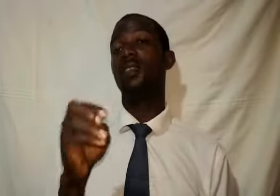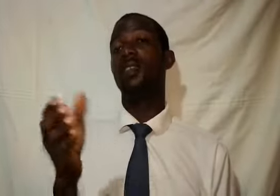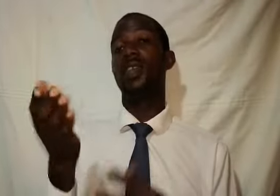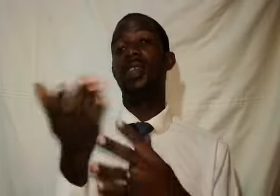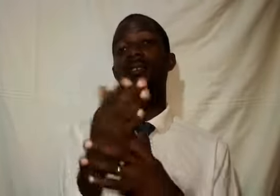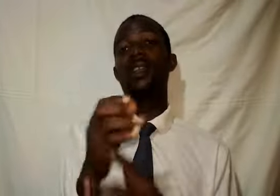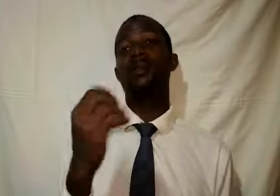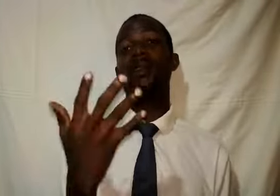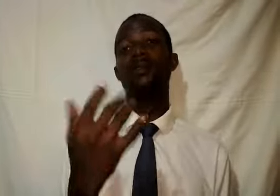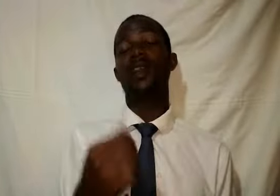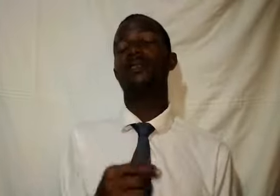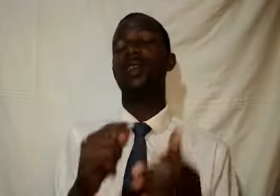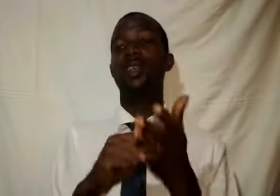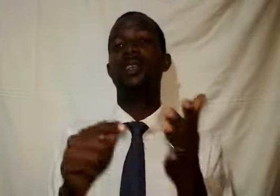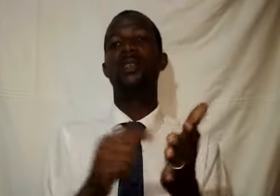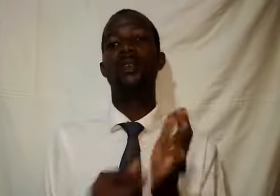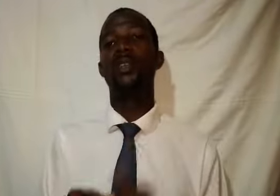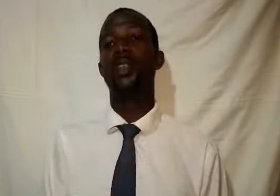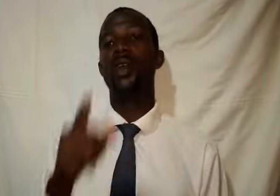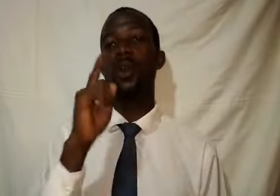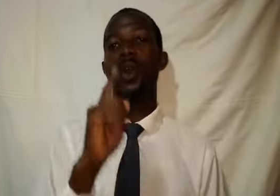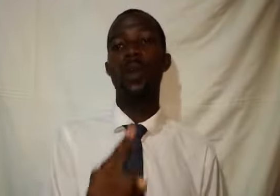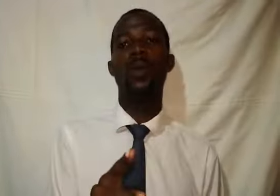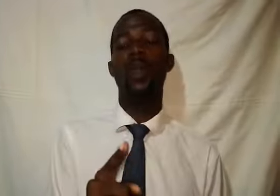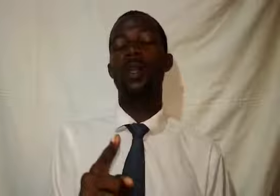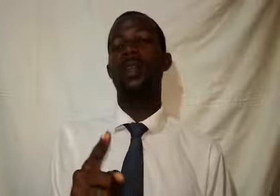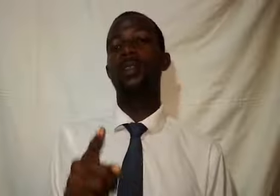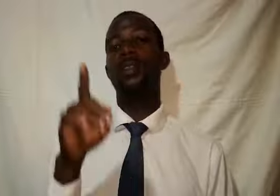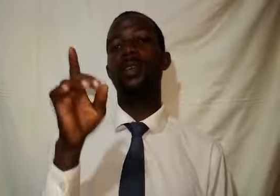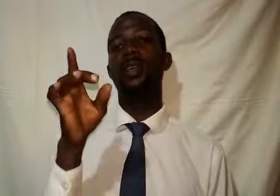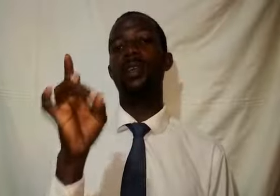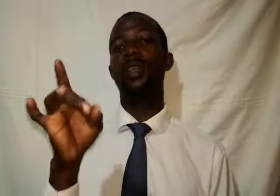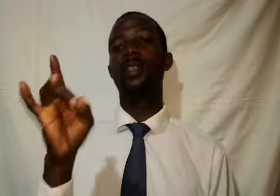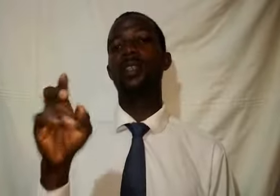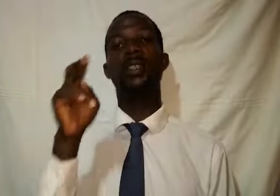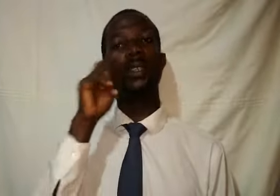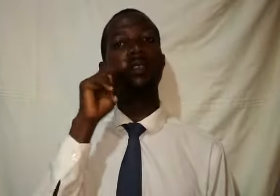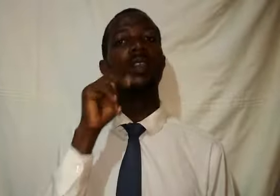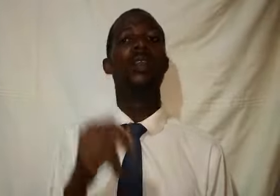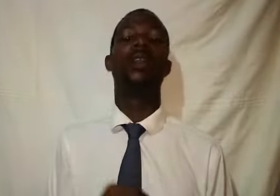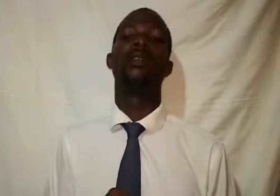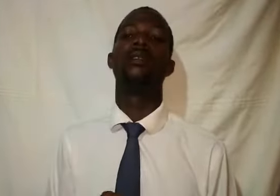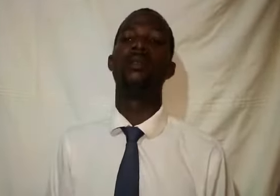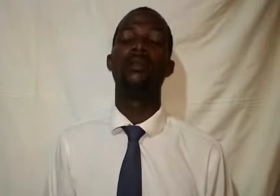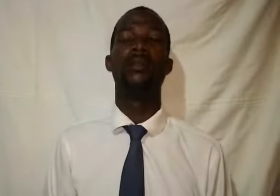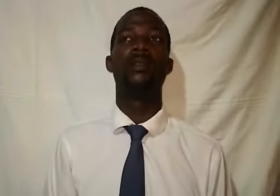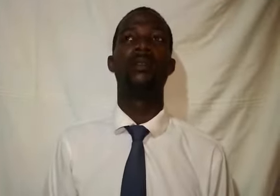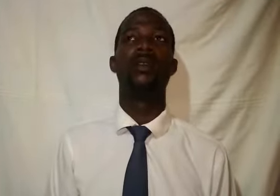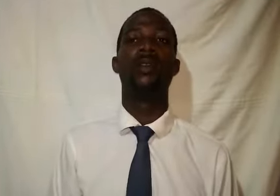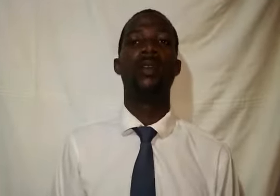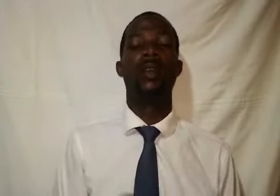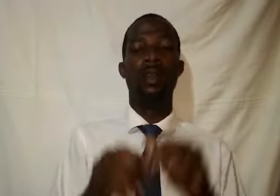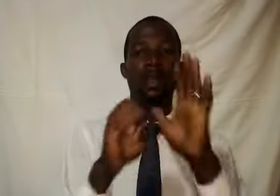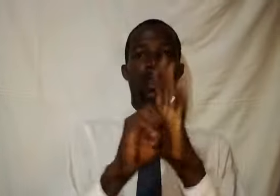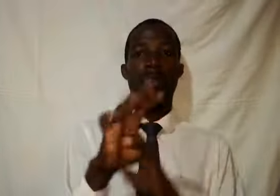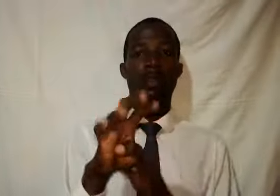5 equals 188 naira. Example 4. The